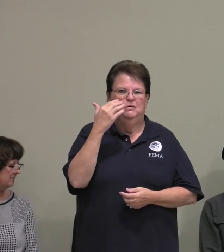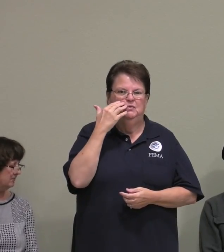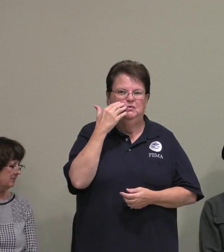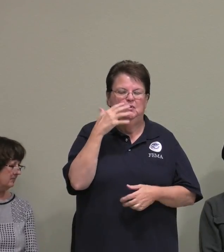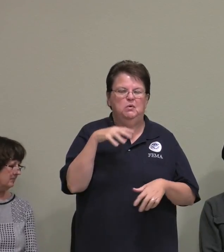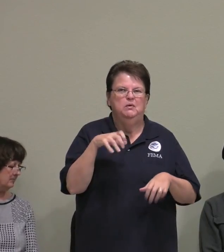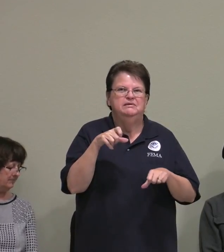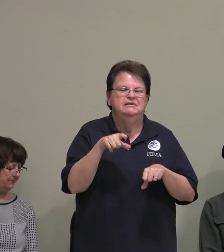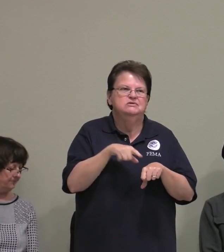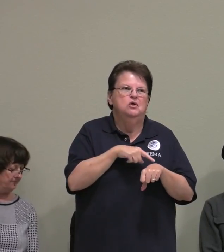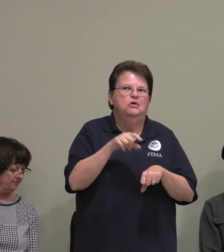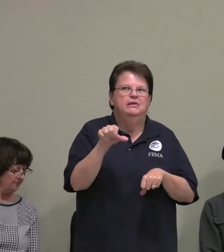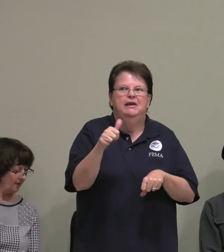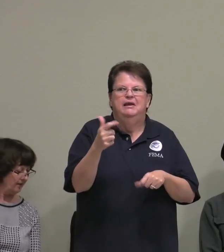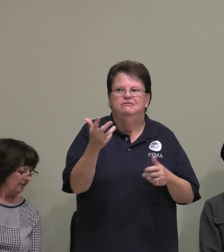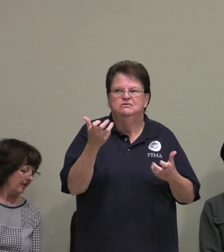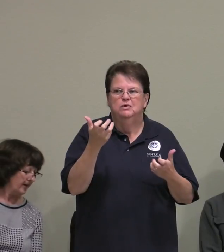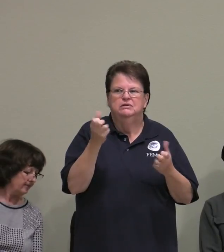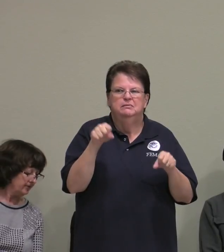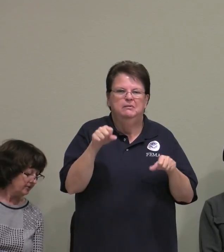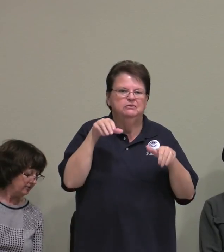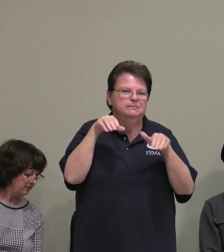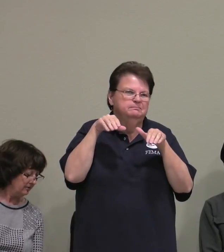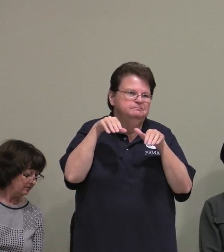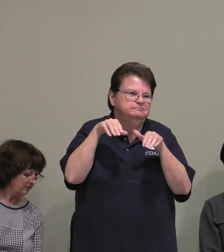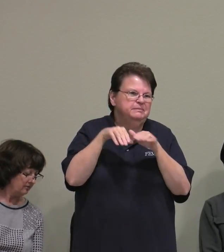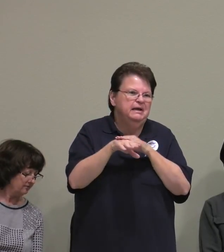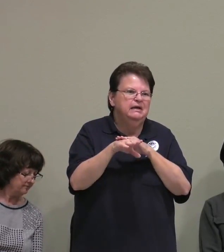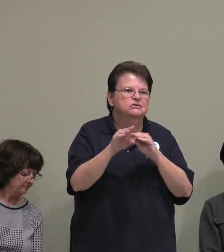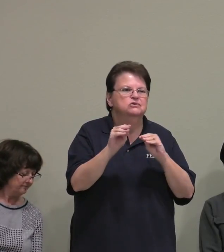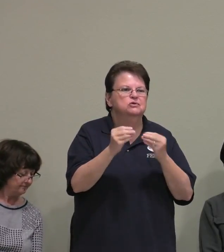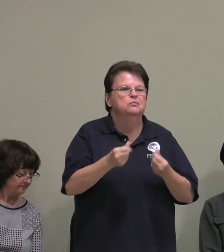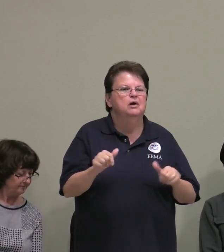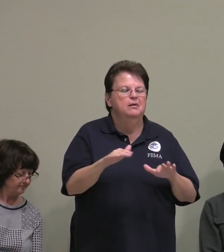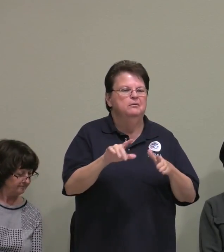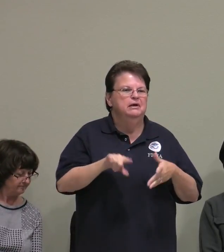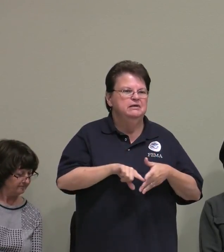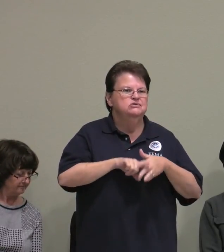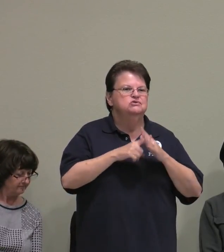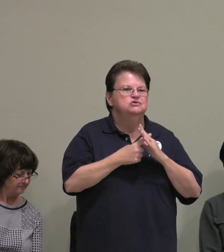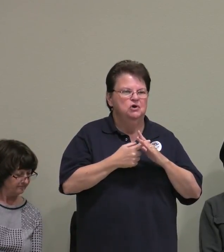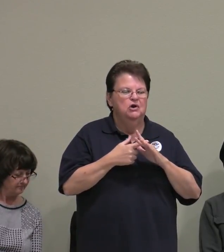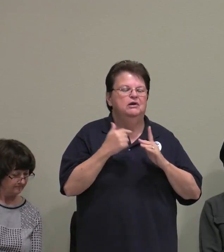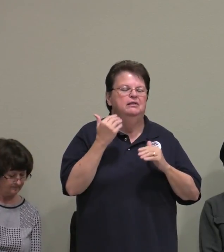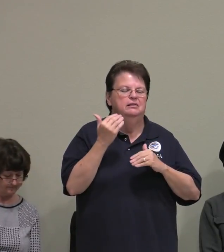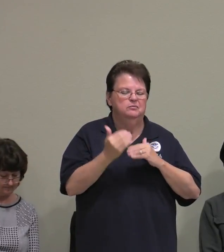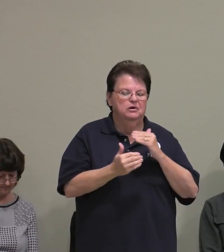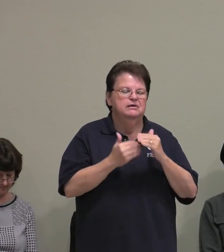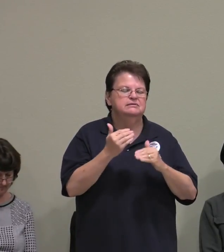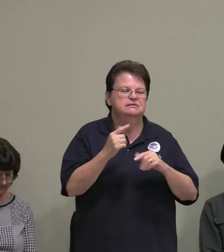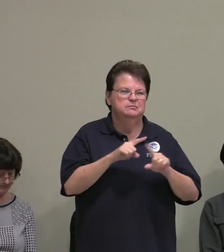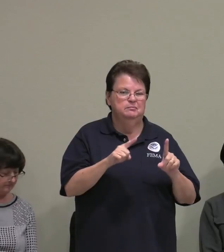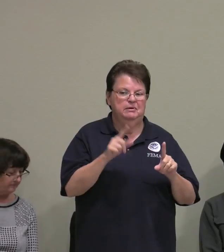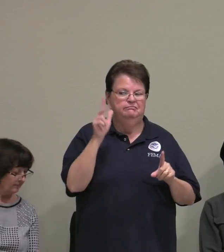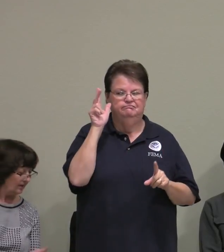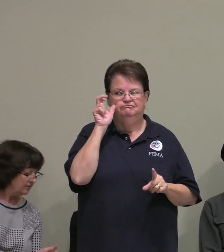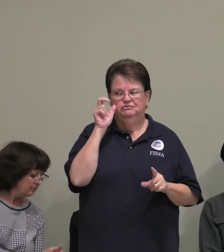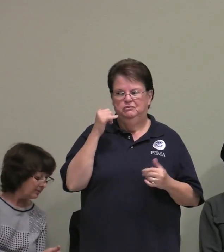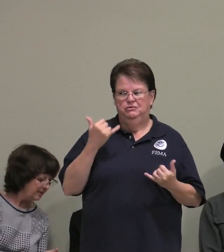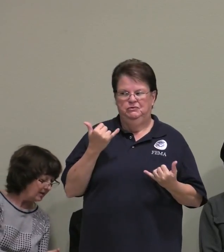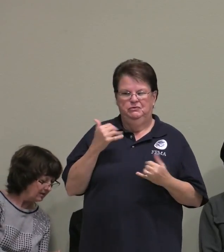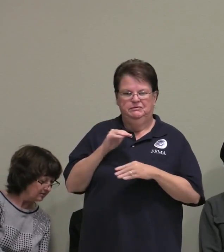than anybody would like in terms of getting back into your properties and starting that process. But as you heard here tonight,